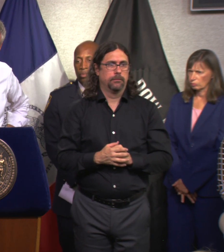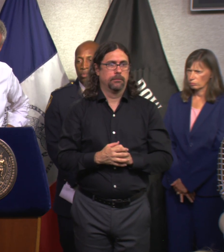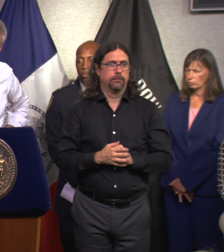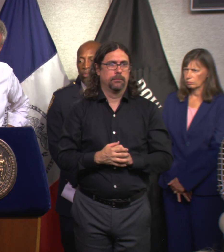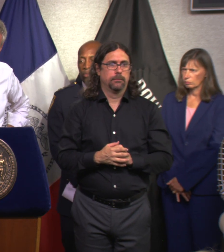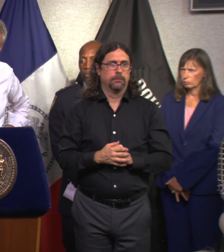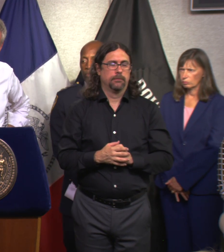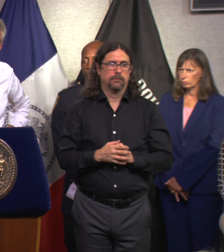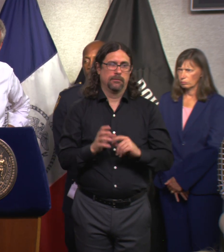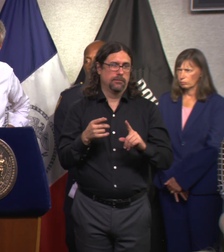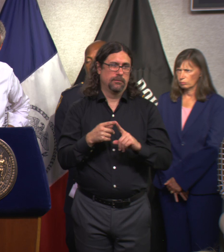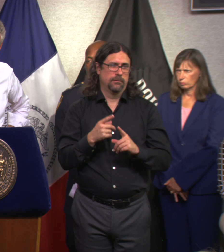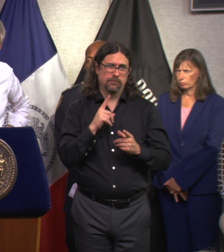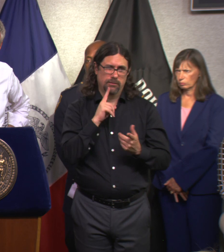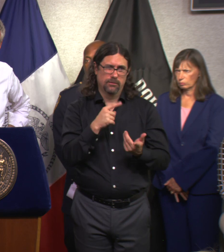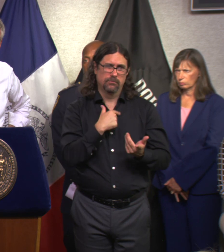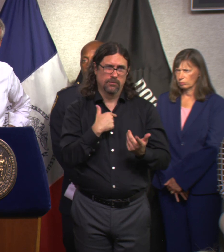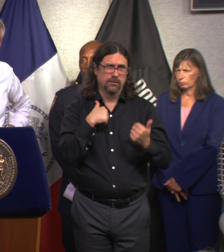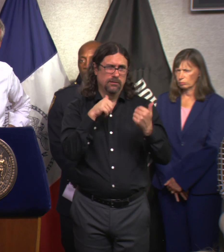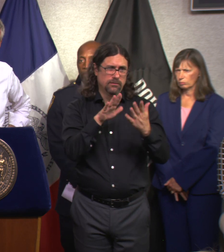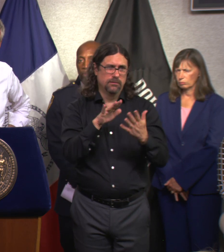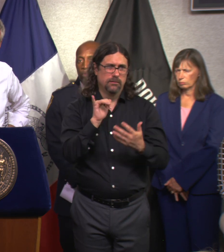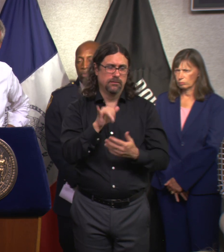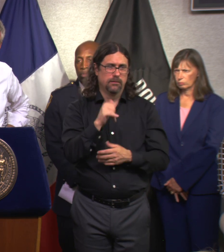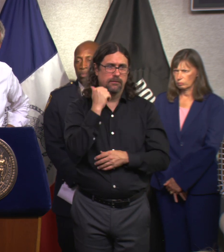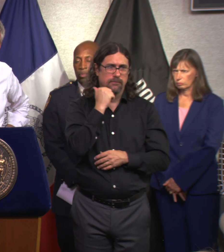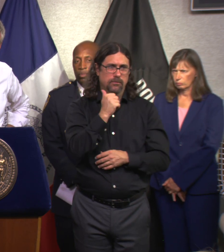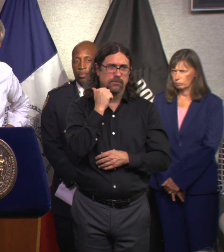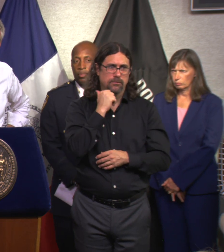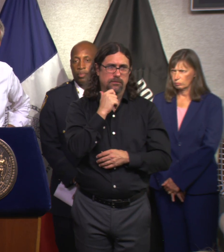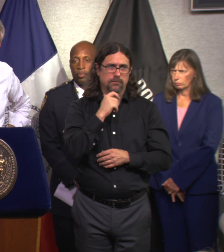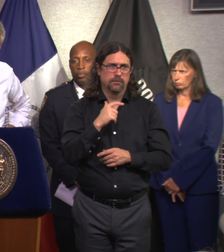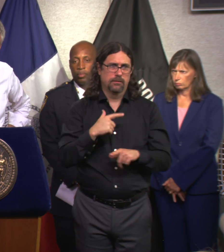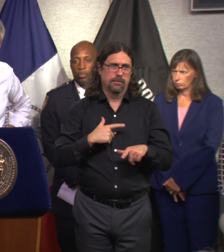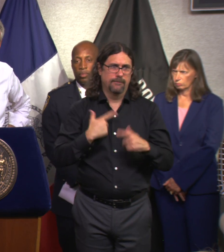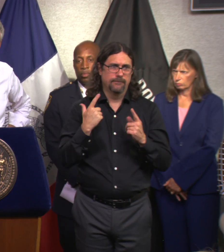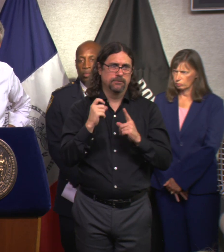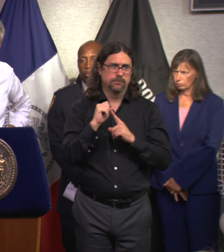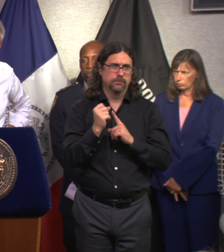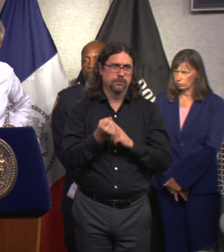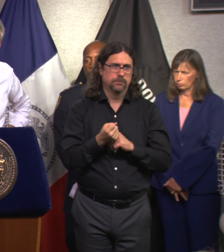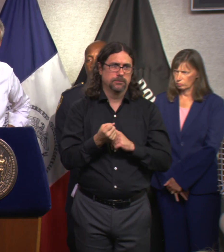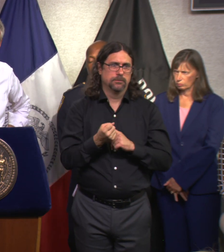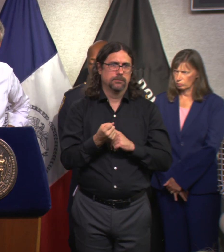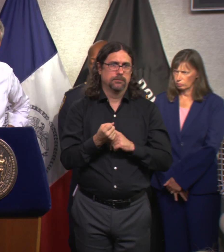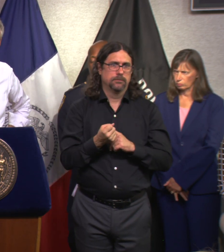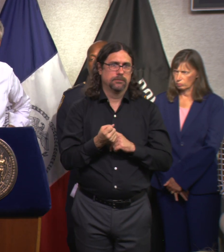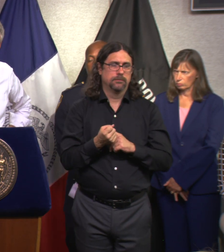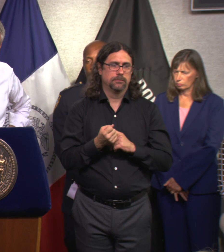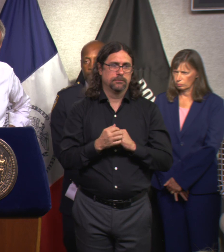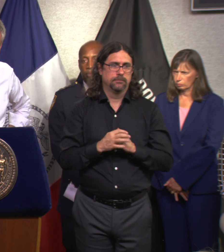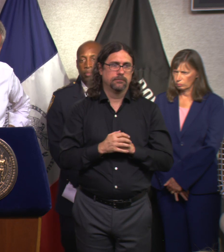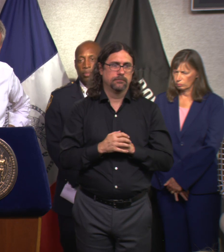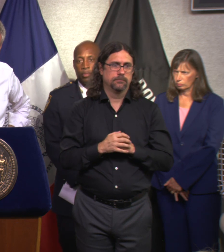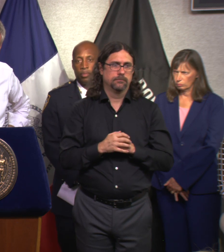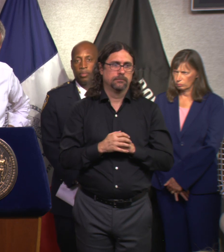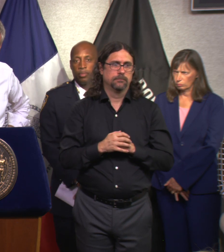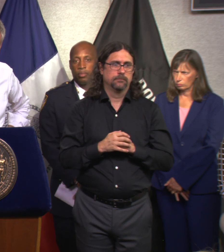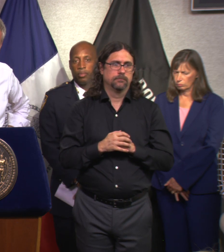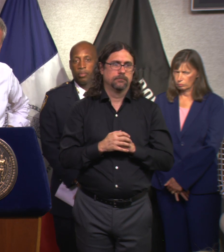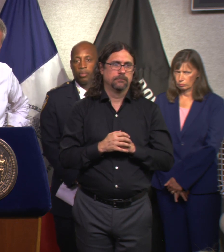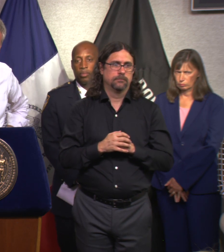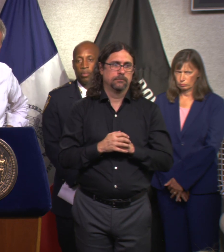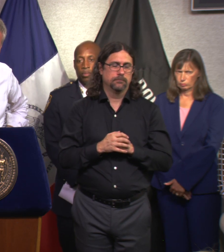address them the same way we used to? No. This is a department that uses arrest a lot less than it used to. Also very